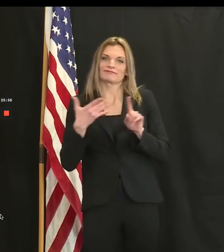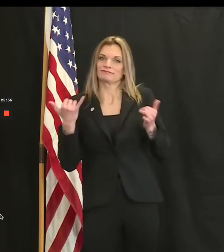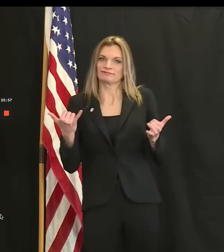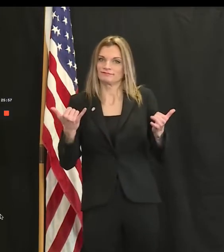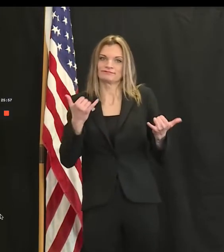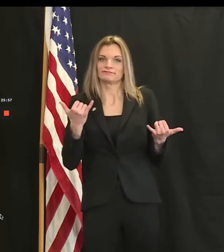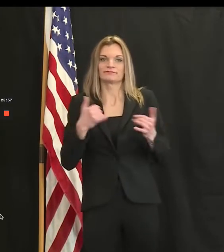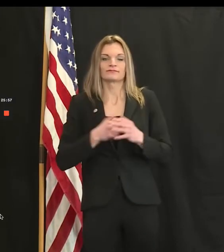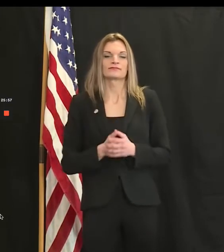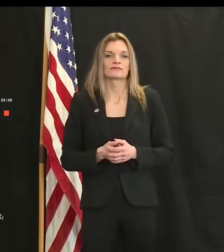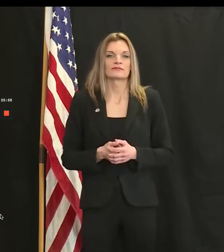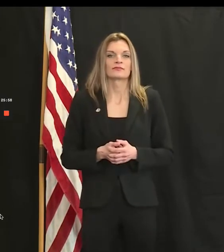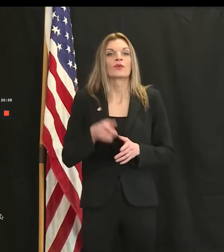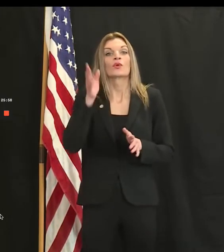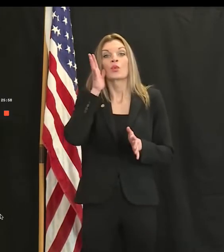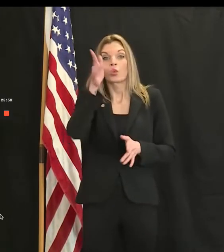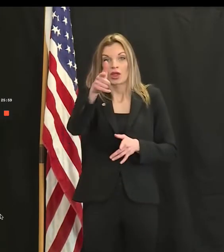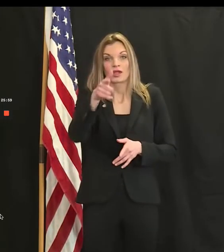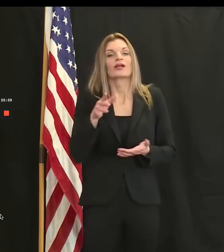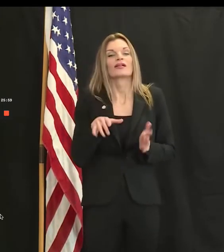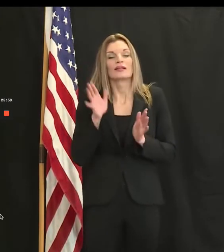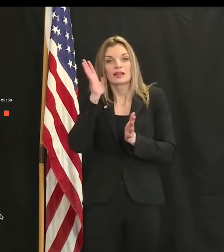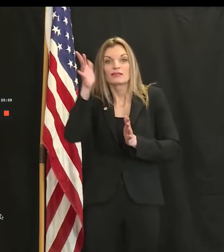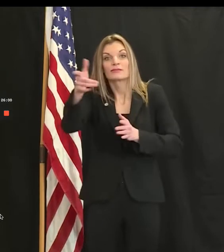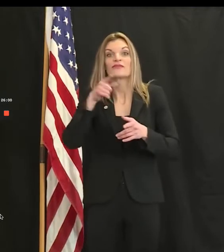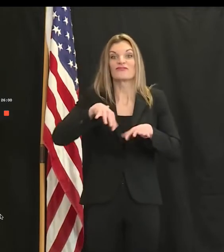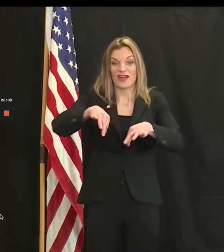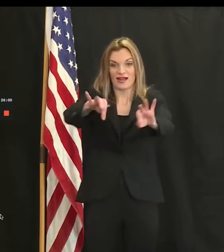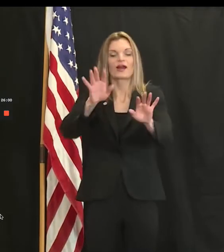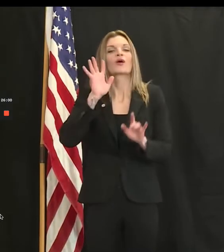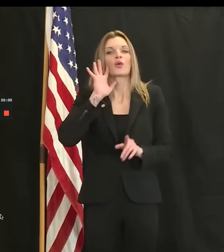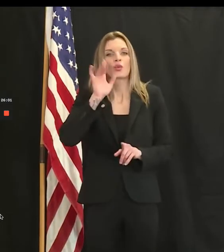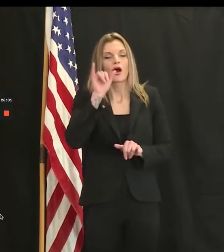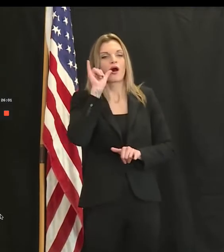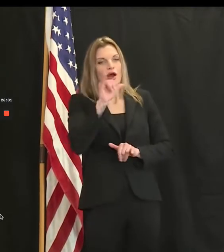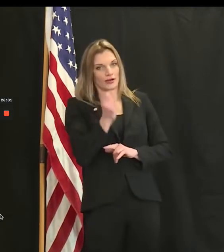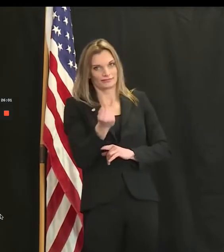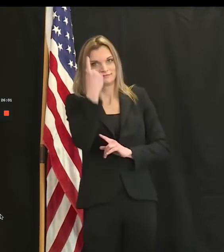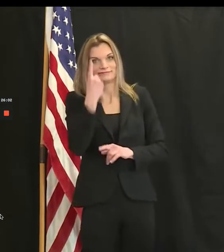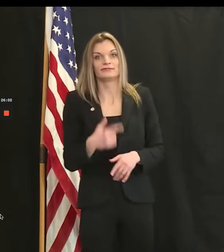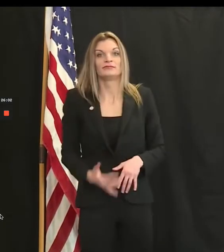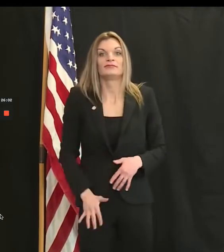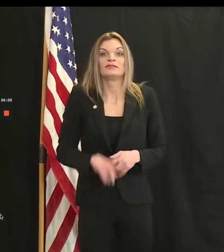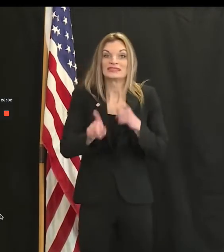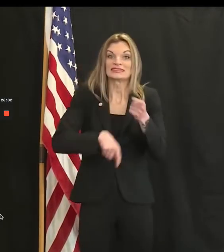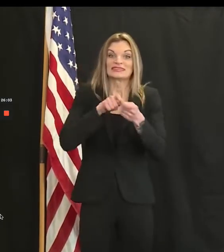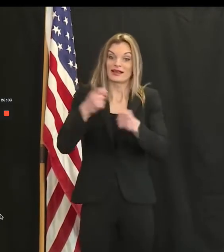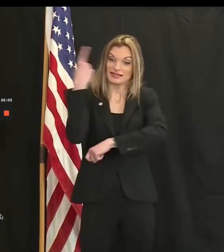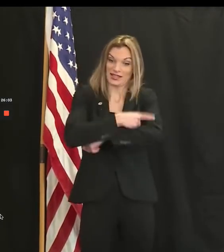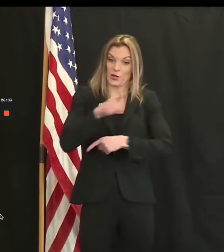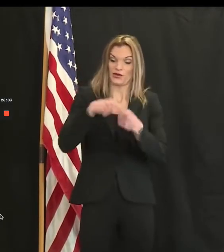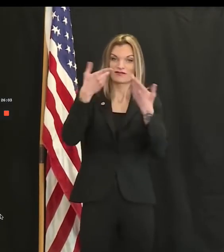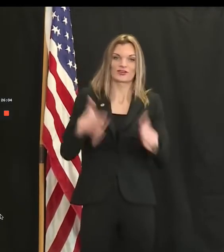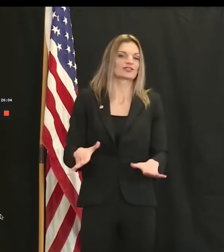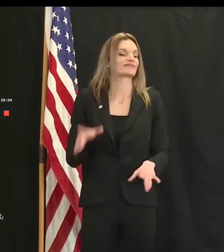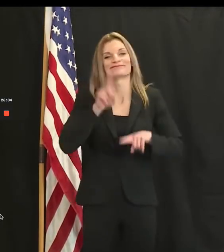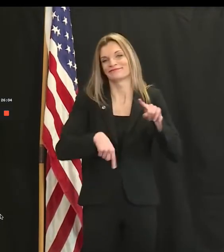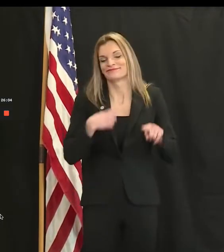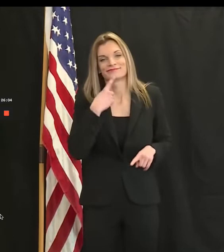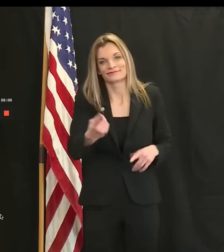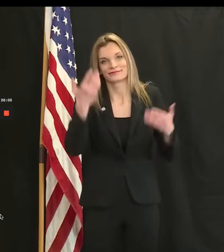this unfolds. I can't put a time stamp on how long this would all take. I know that the judges here in this county are committed to doing